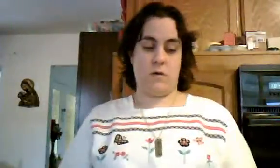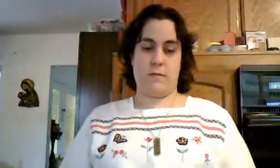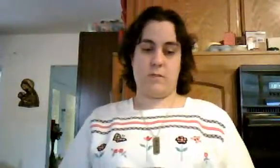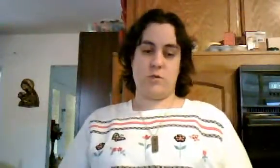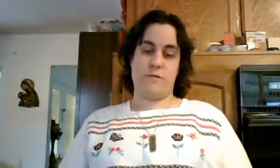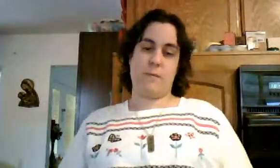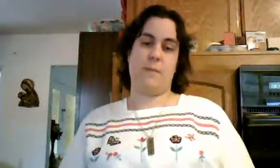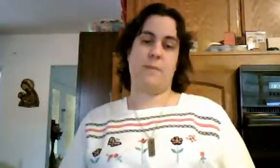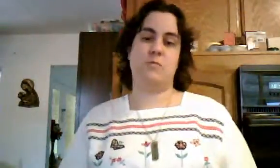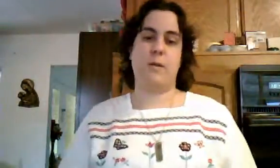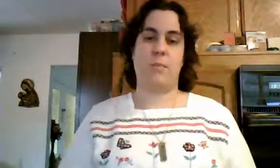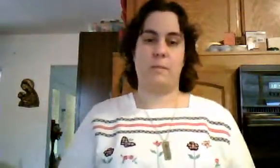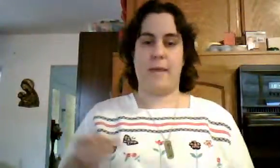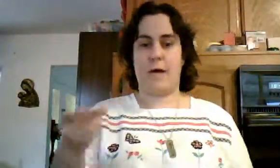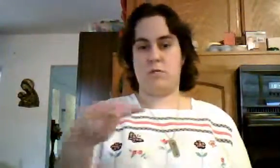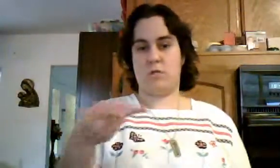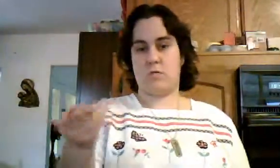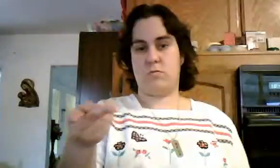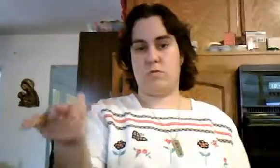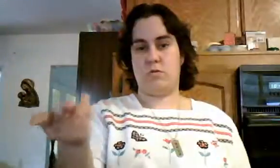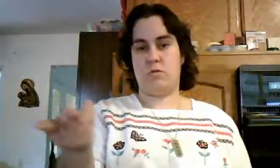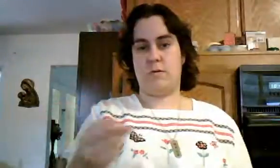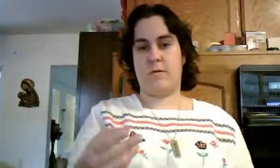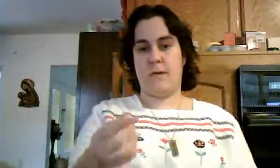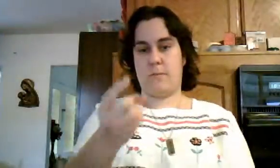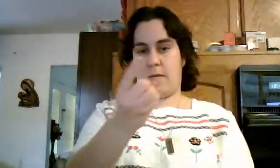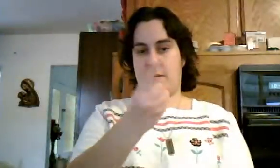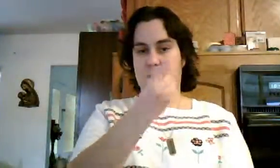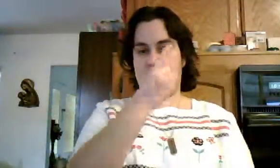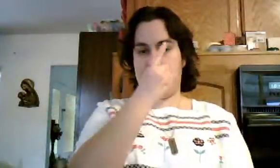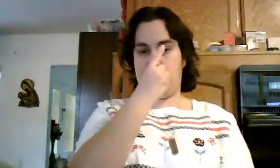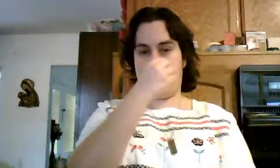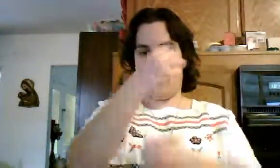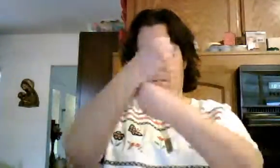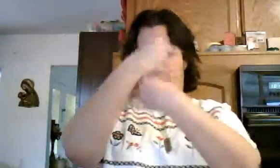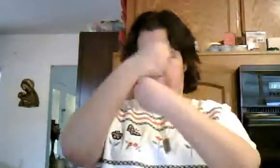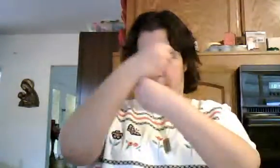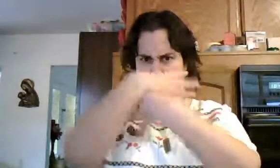The two of them came up to me and bawled me out. So, the two of them came up to me, bawled me out.